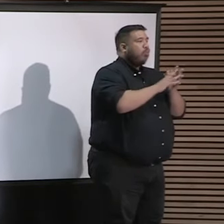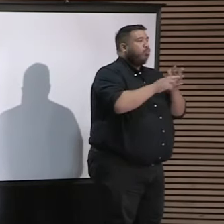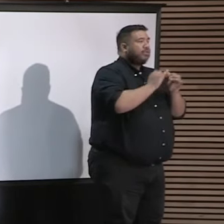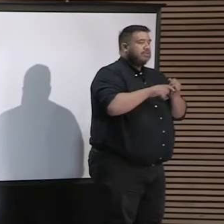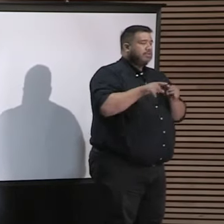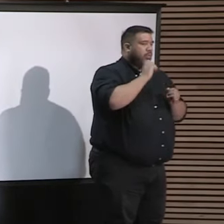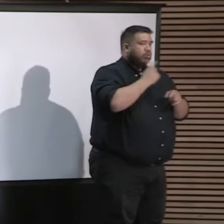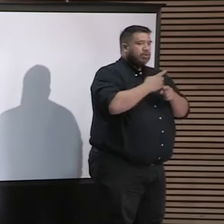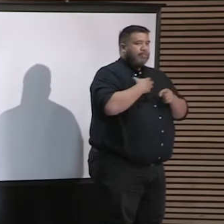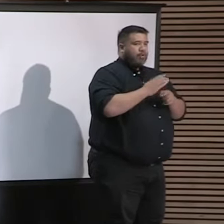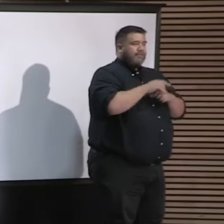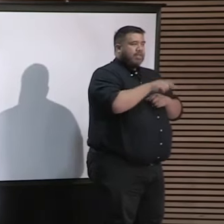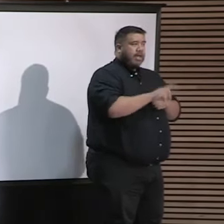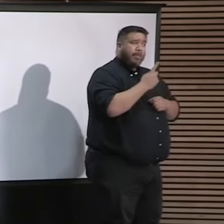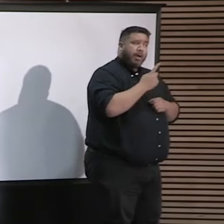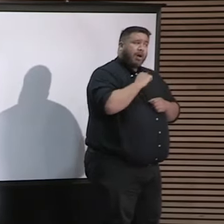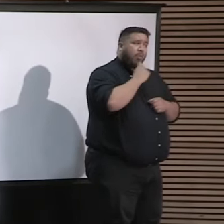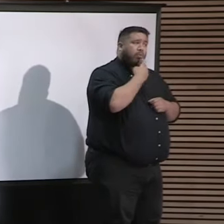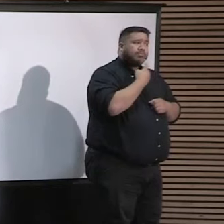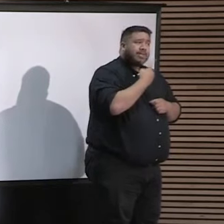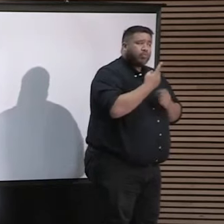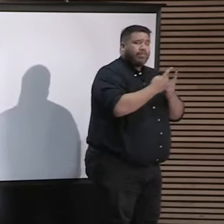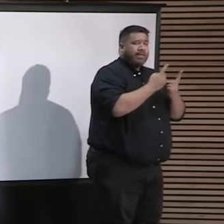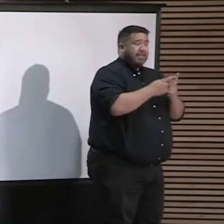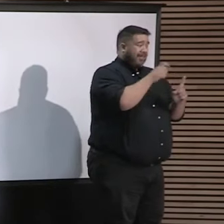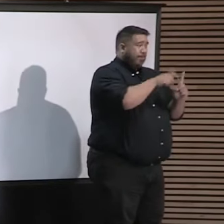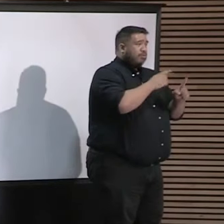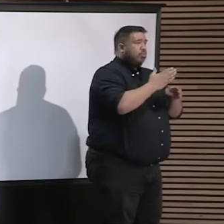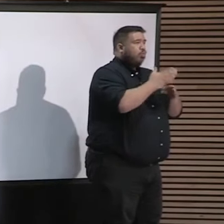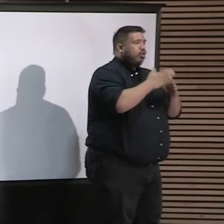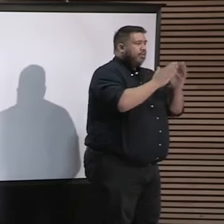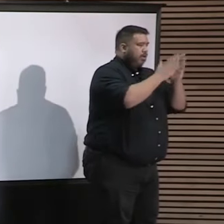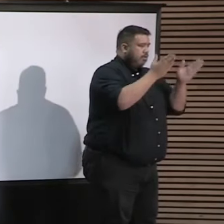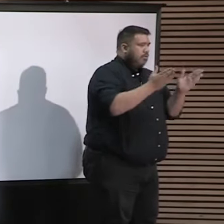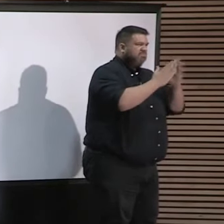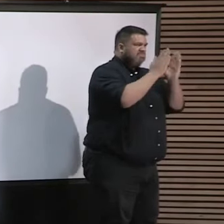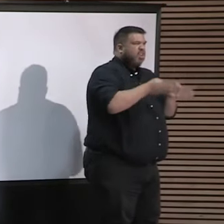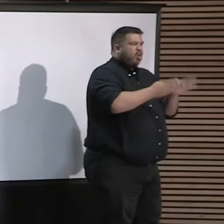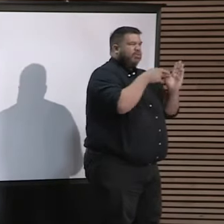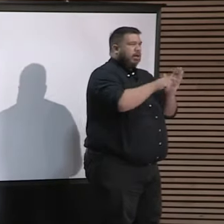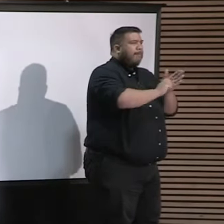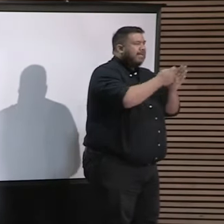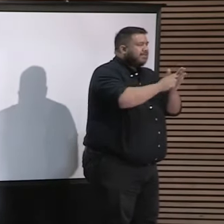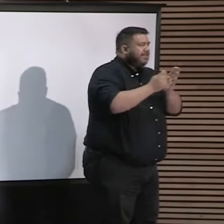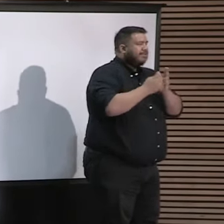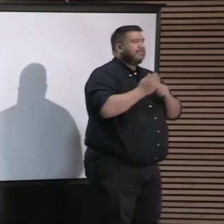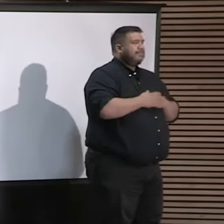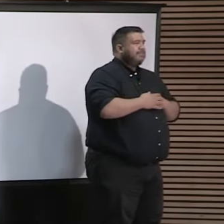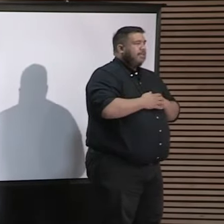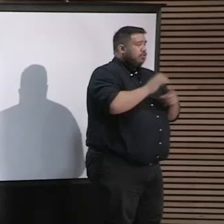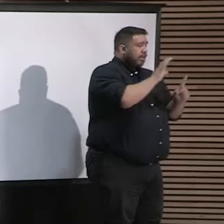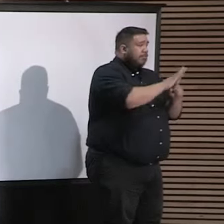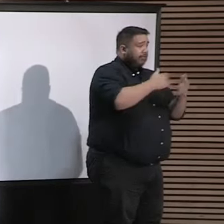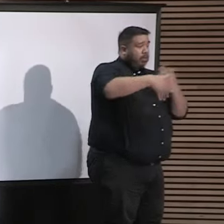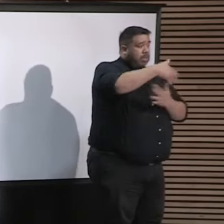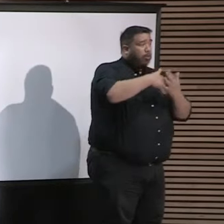say is that this is someone who's is a maintenance worker who works for the hotel staff, so doesn't have interaction directly with any